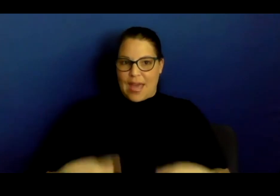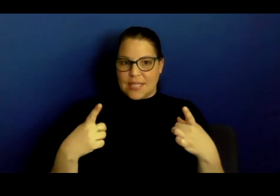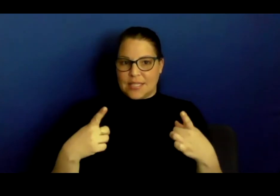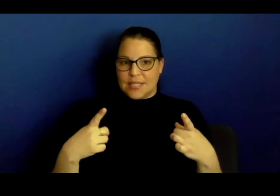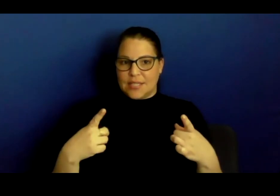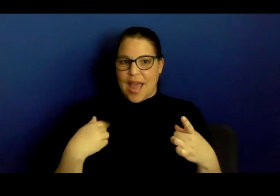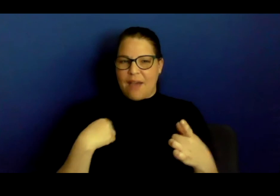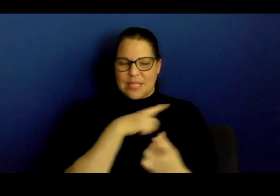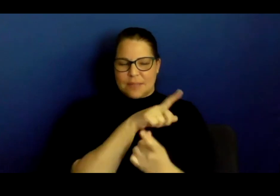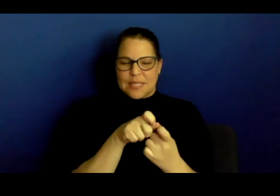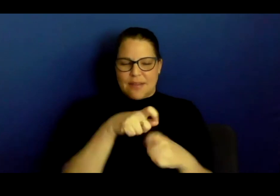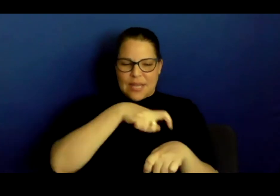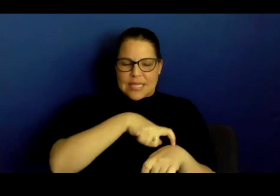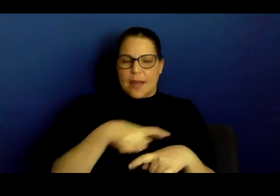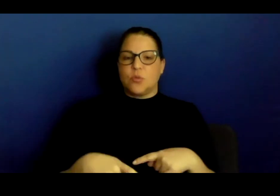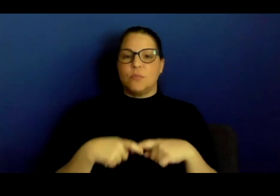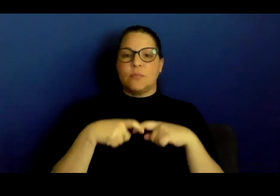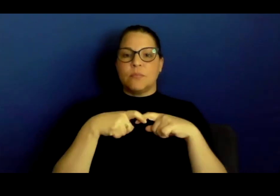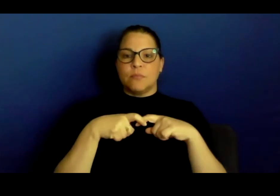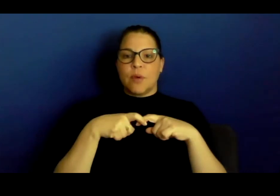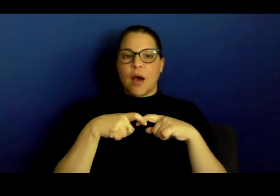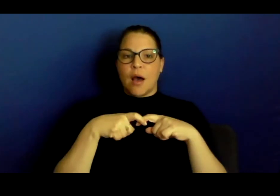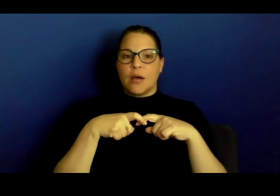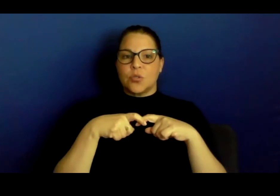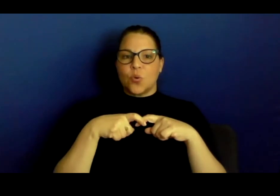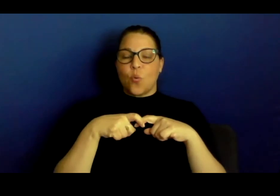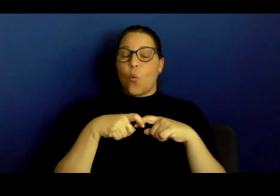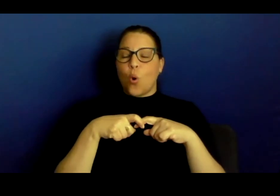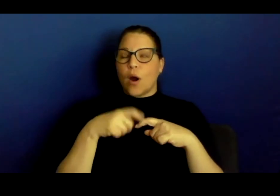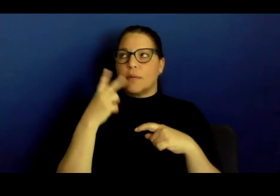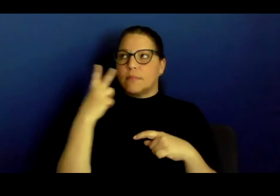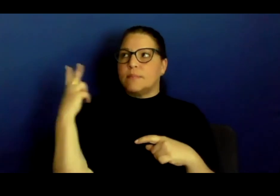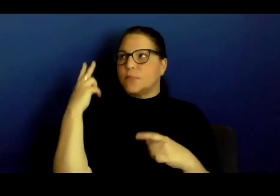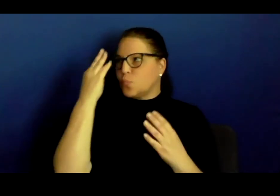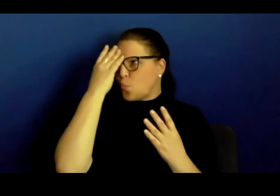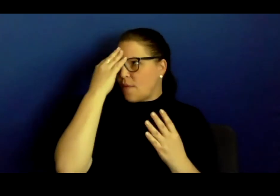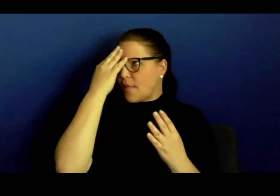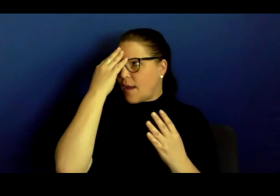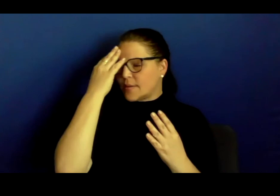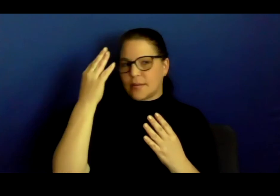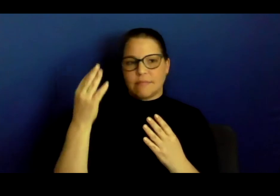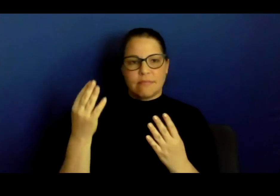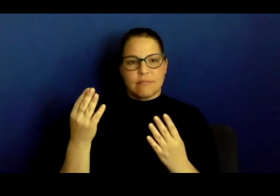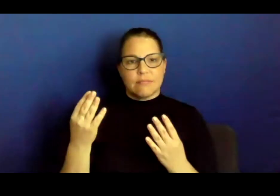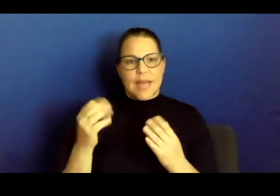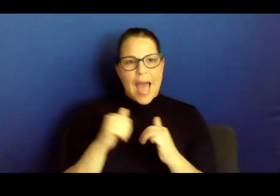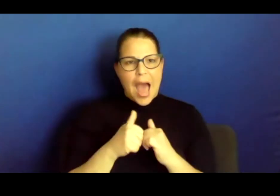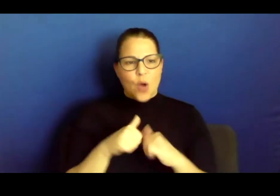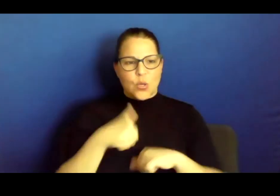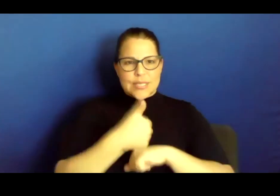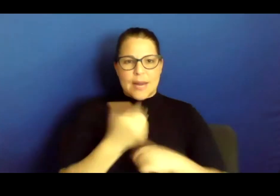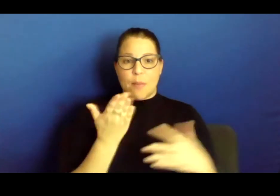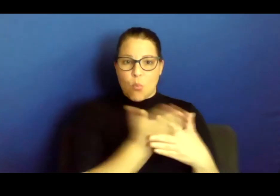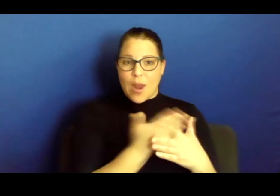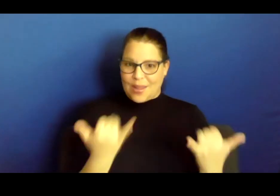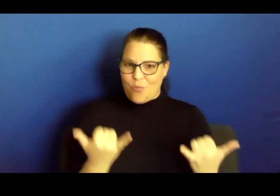purposely carve moments to pause or reflect. Again, thinking of your participants, how do you give breaks like the one that I